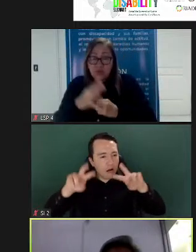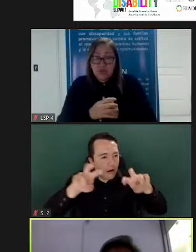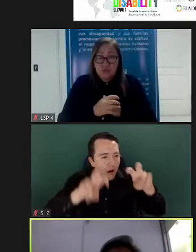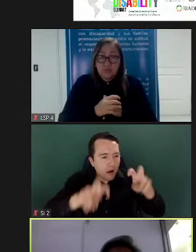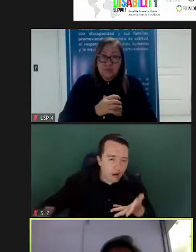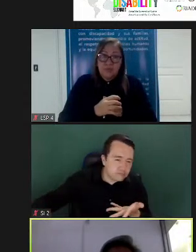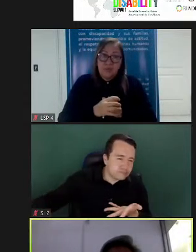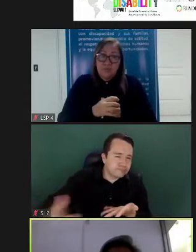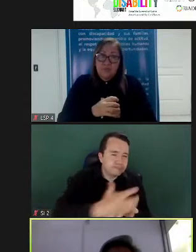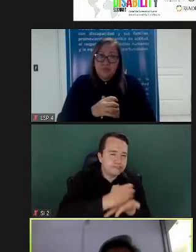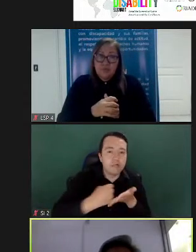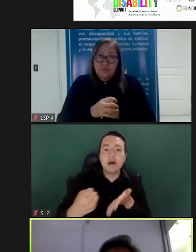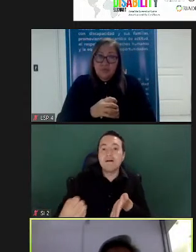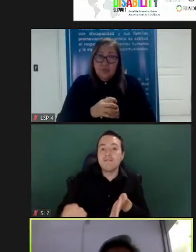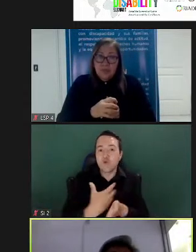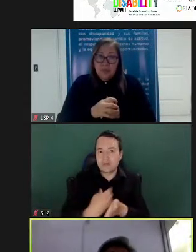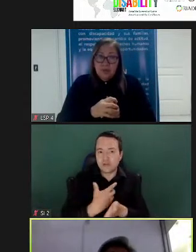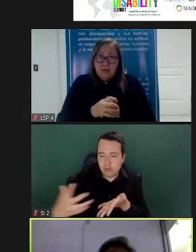face